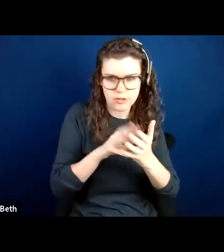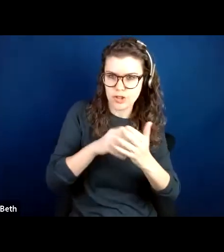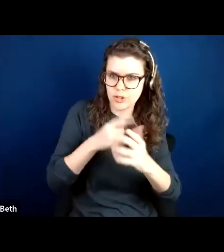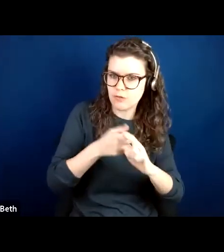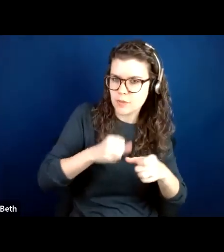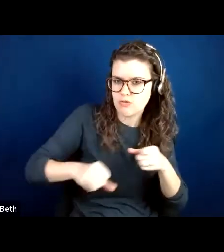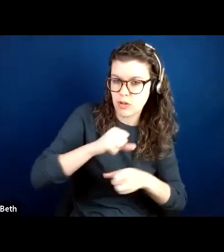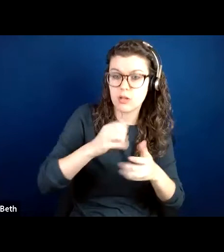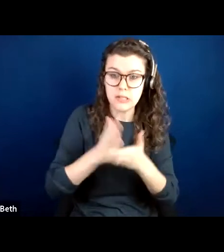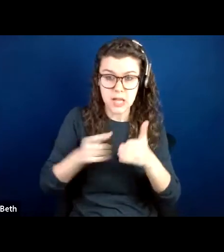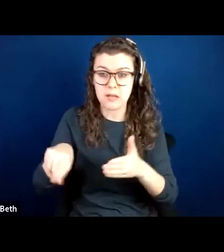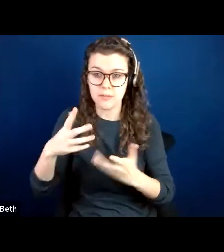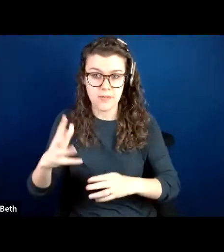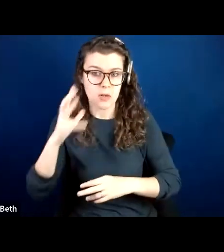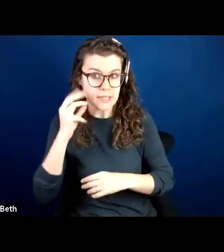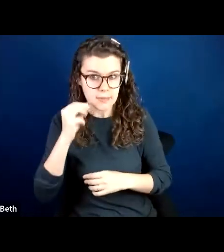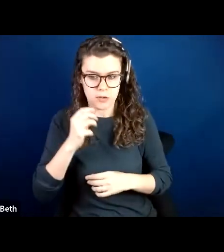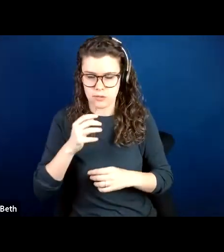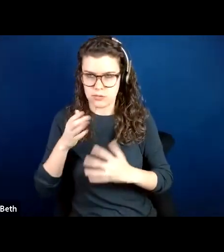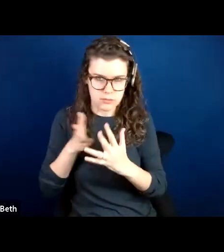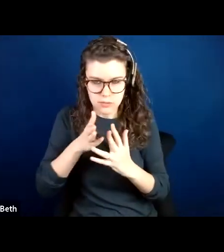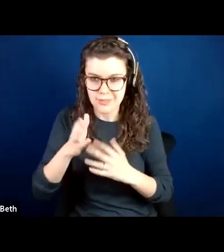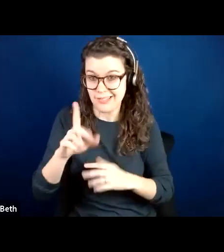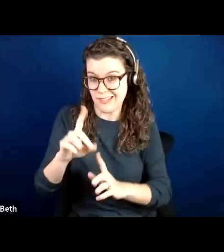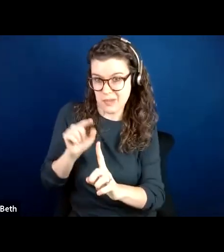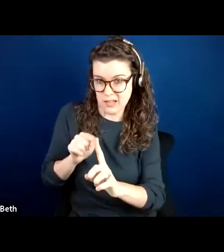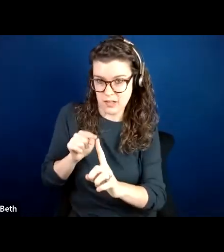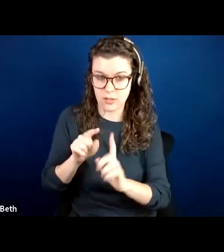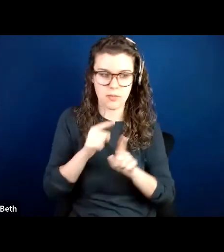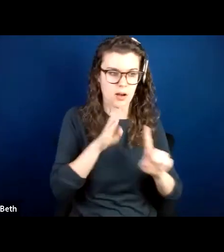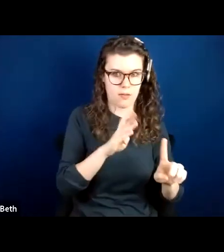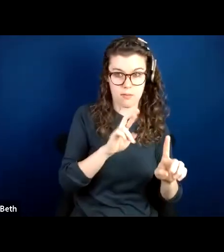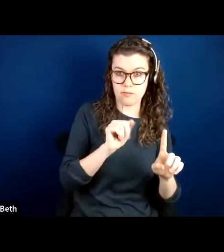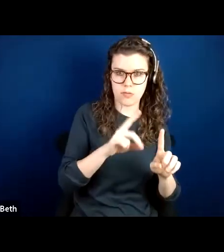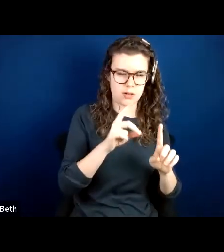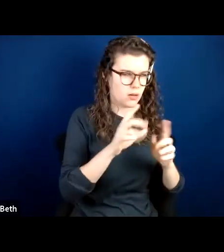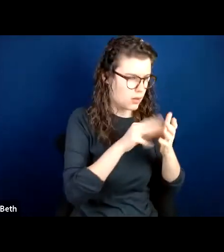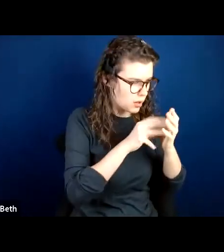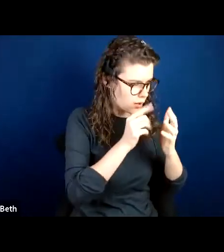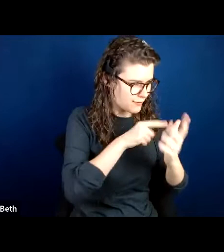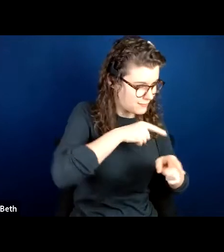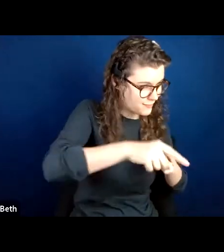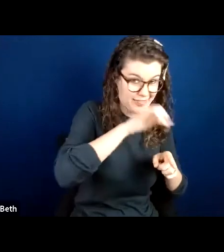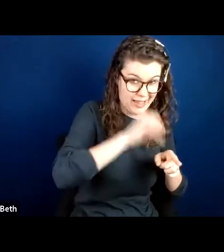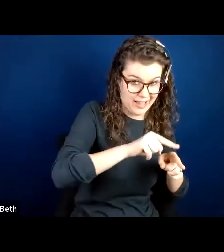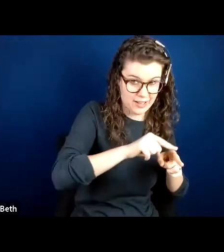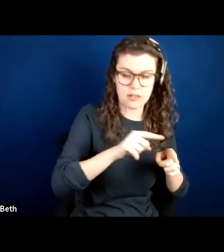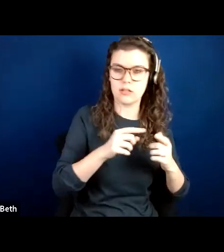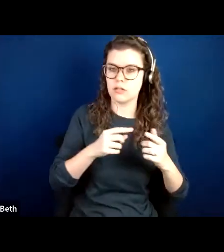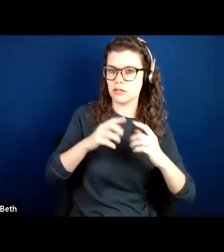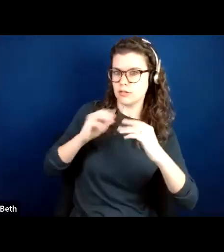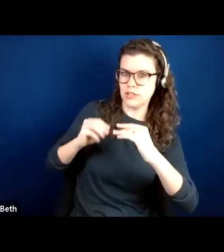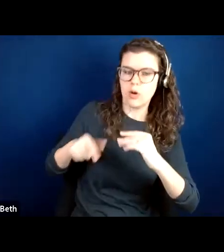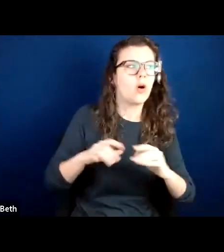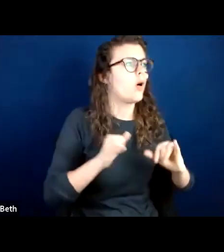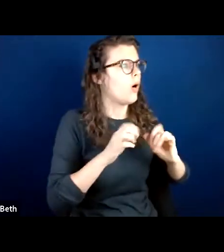having that technical expertise through Brad's role really helped broaden their knowledge as well. And then,